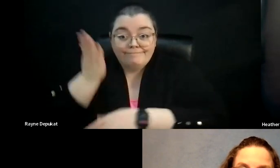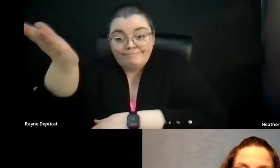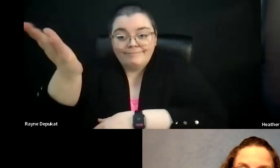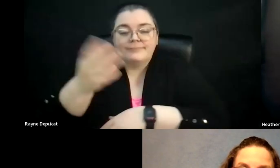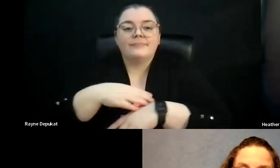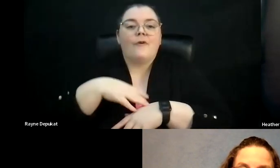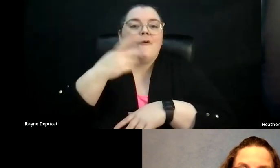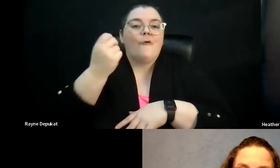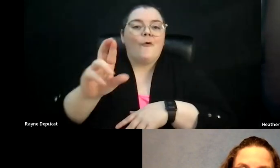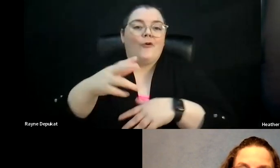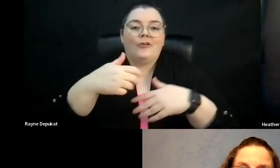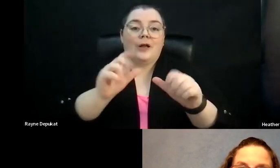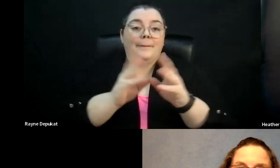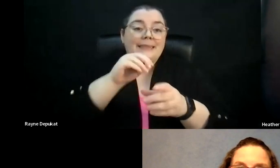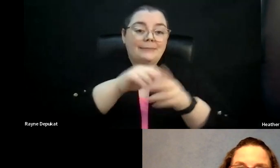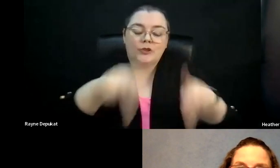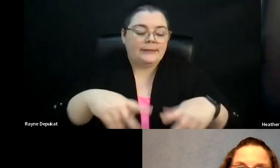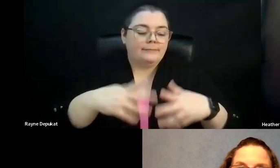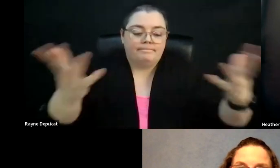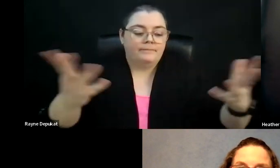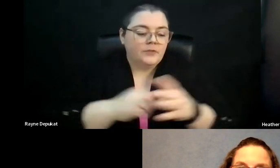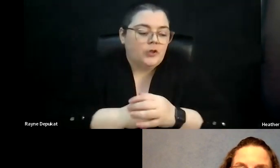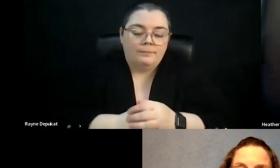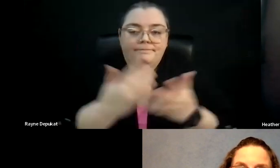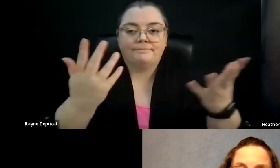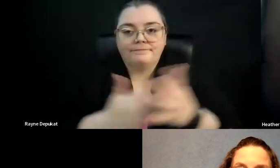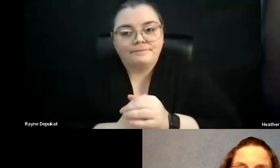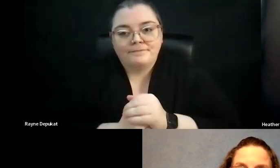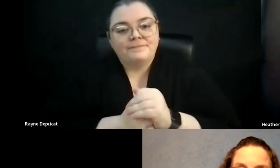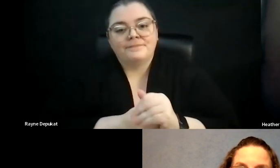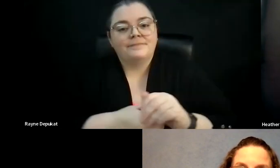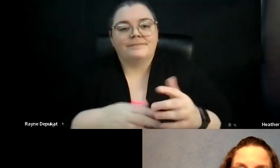Do we proceed and submit it? Or do we try to meet in person? I mean,